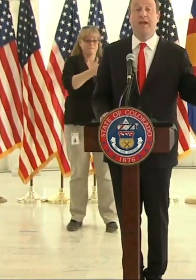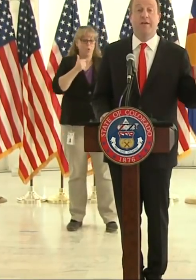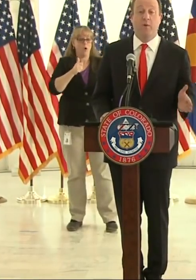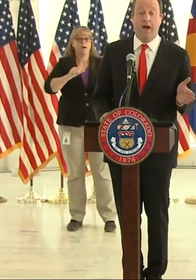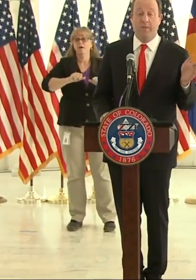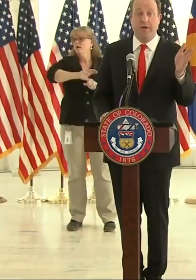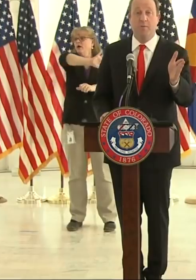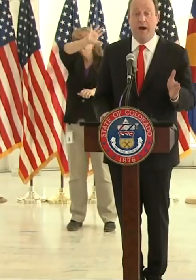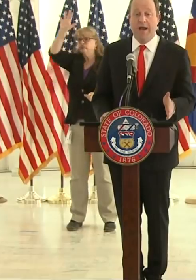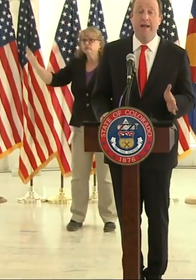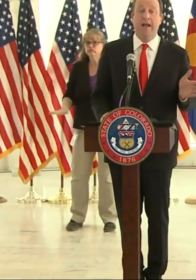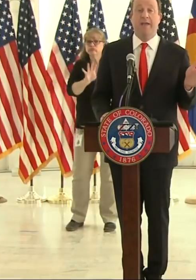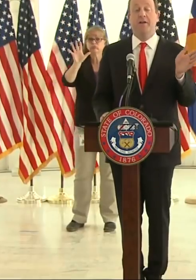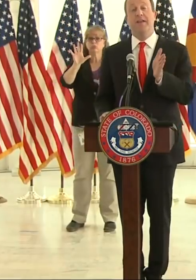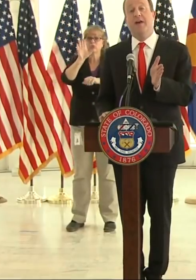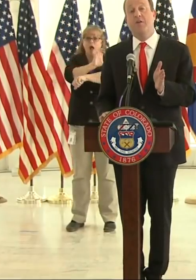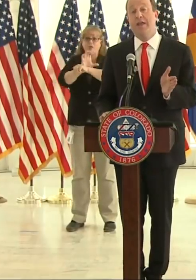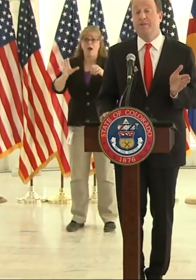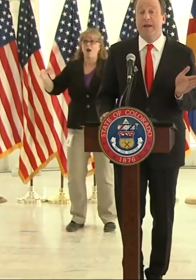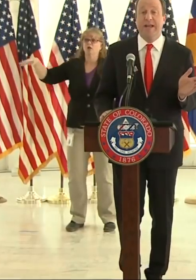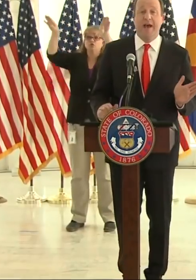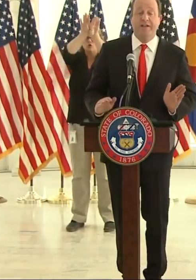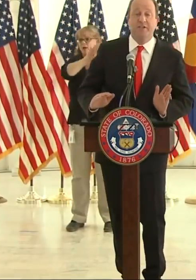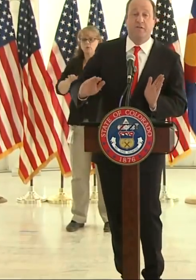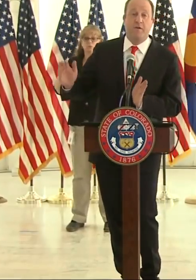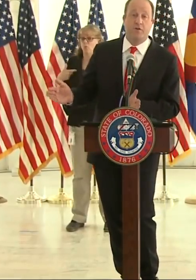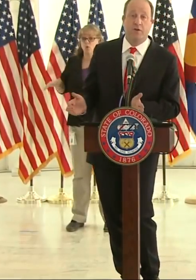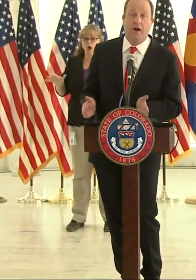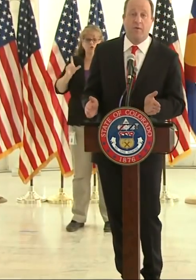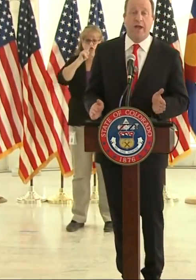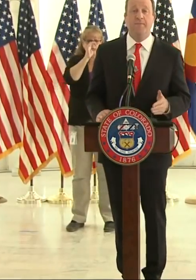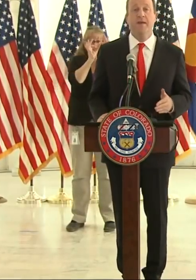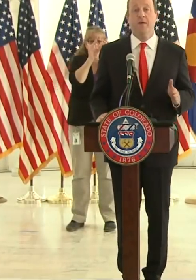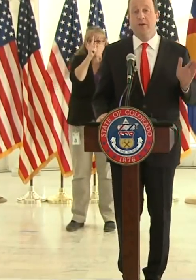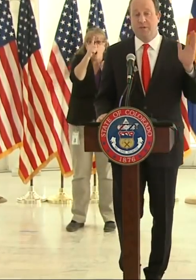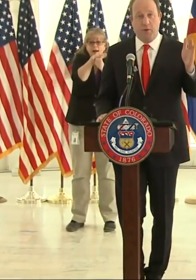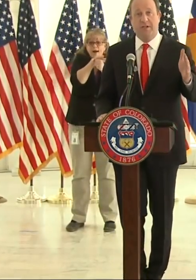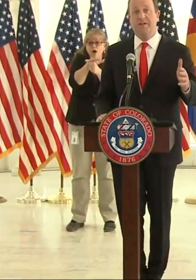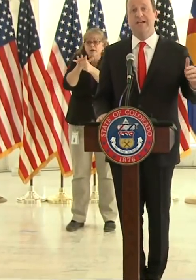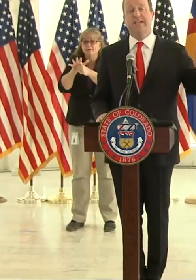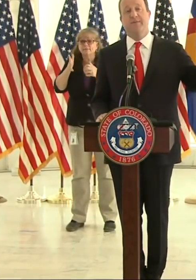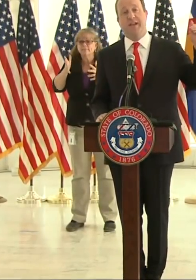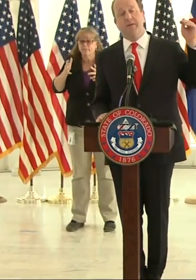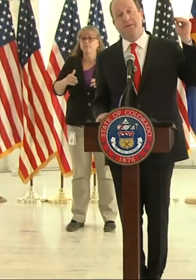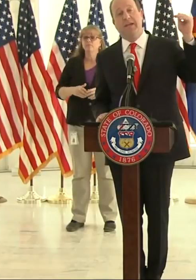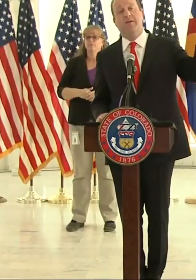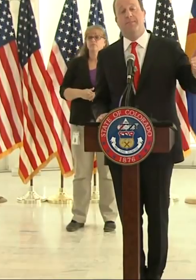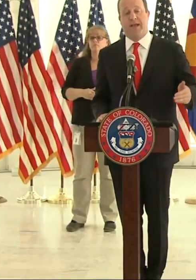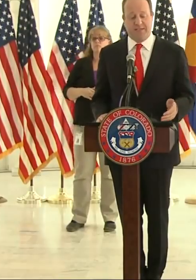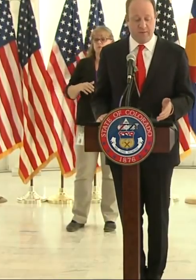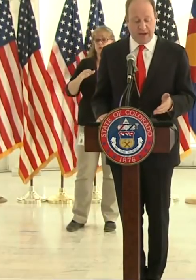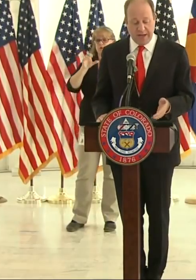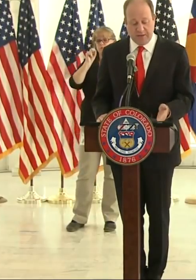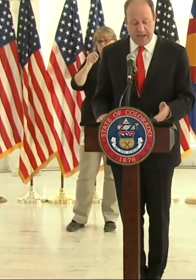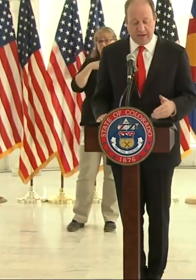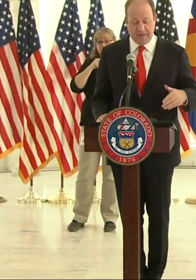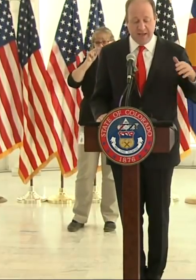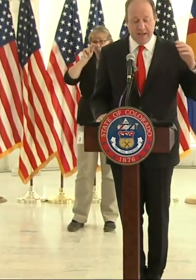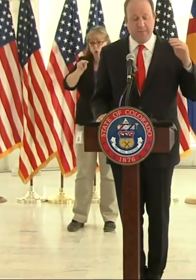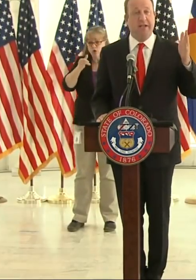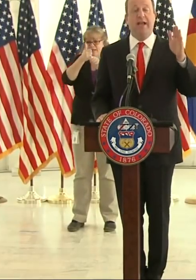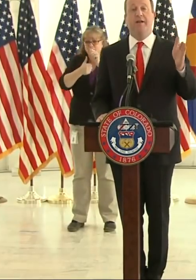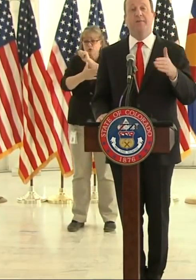need to countywide, we hope not. And then on the other end, there's many counties that are further along, right? We support their testing, but they need to be able to gear up testing, right? Eagle